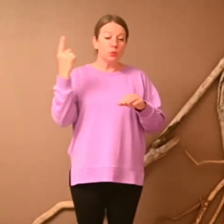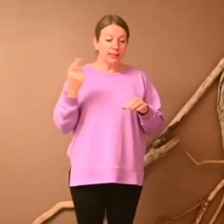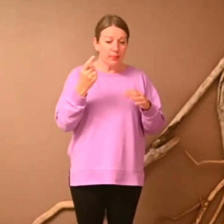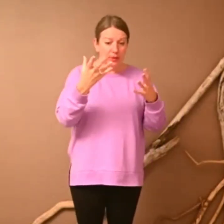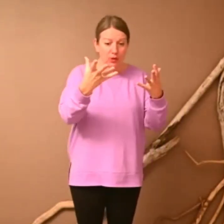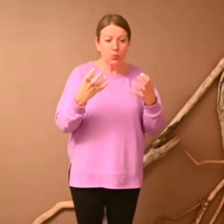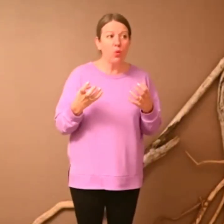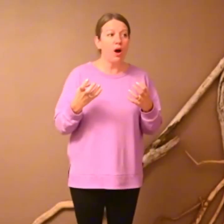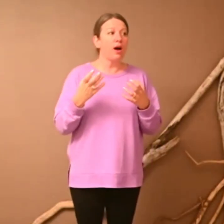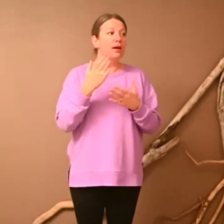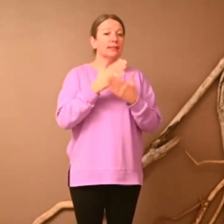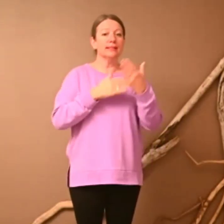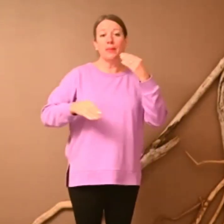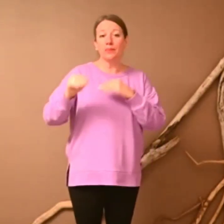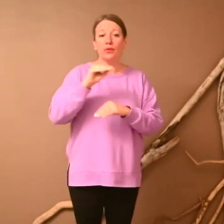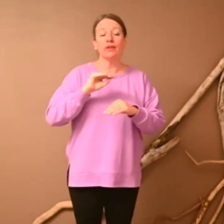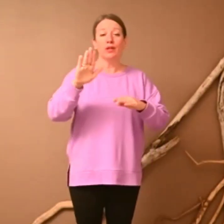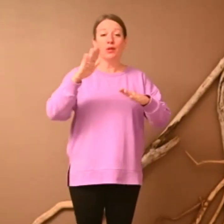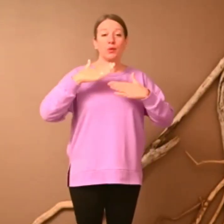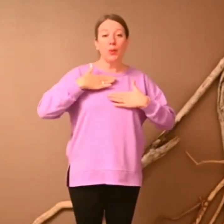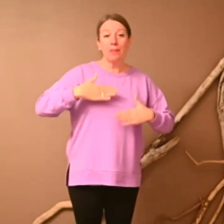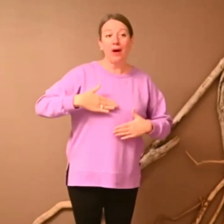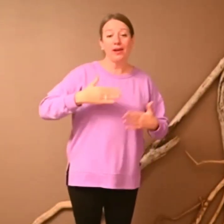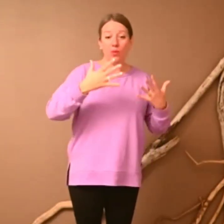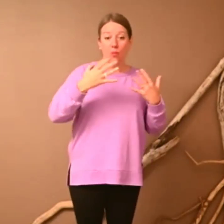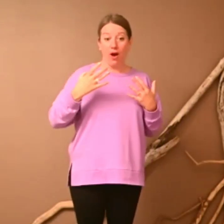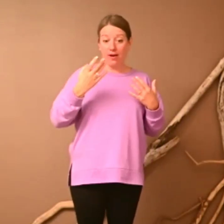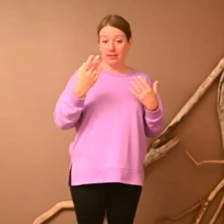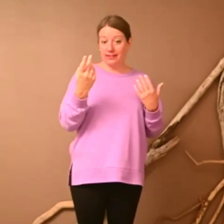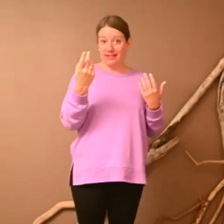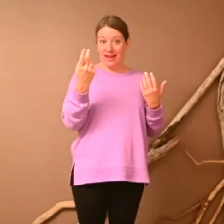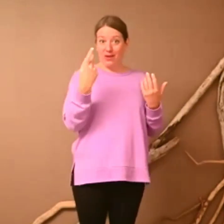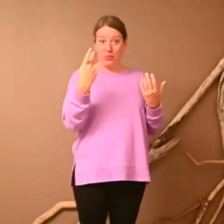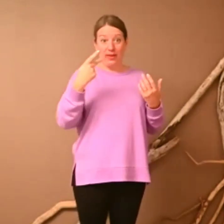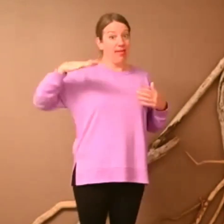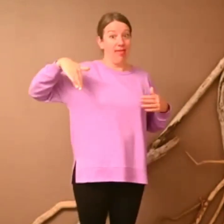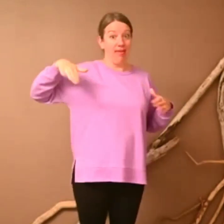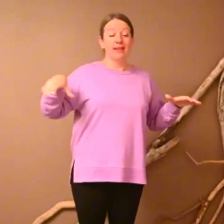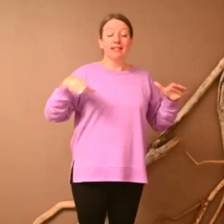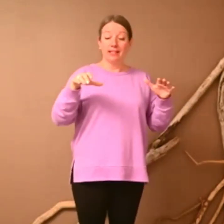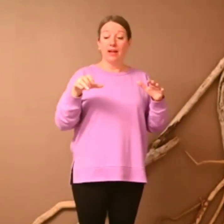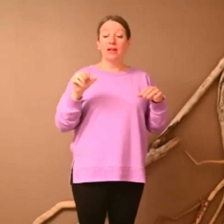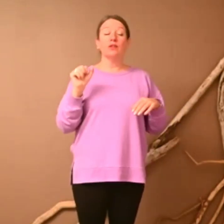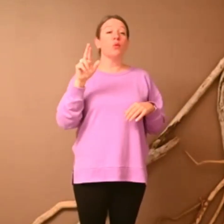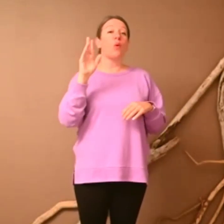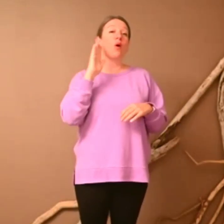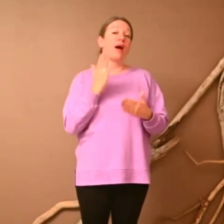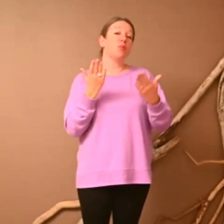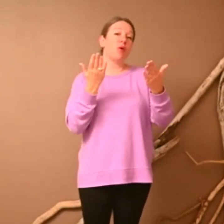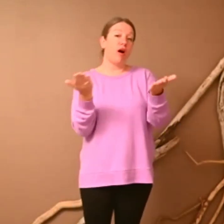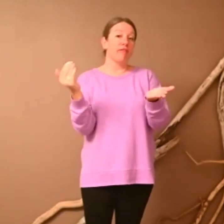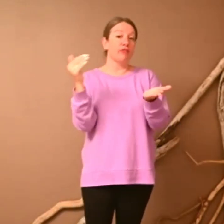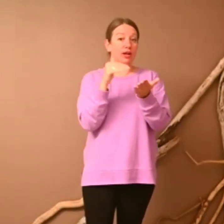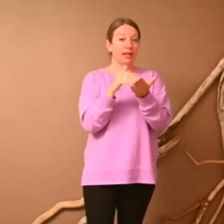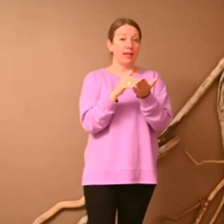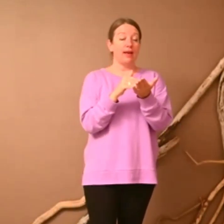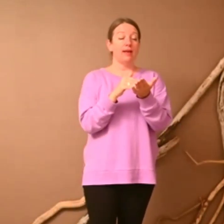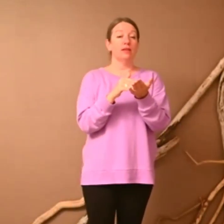For the last movement, you can do something that you would like to do, maybe a movement that your body wants to do that we haven't done yet,